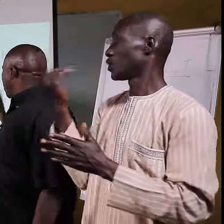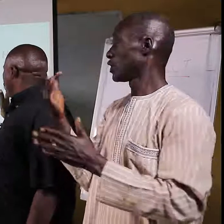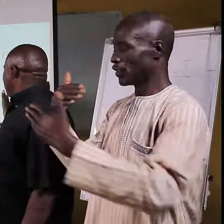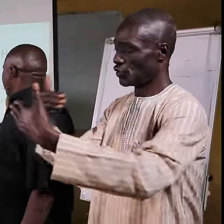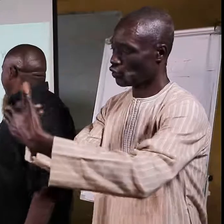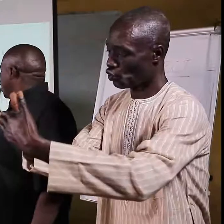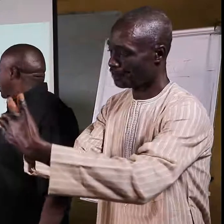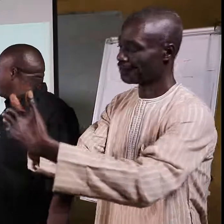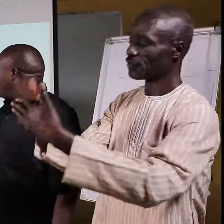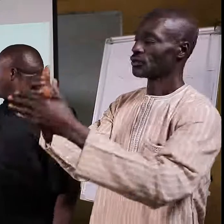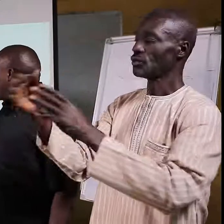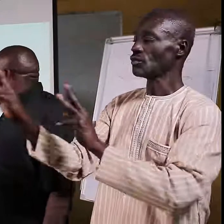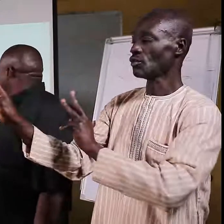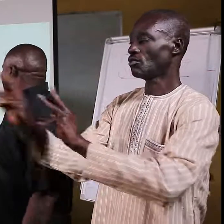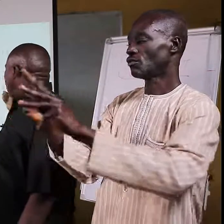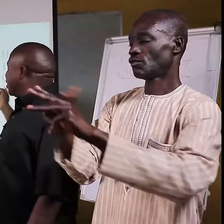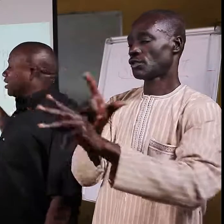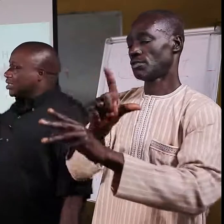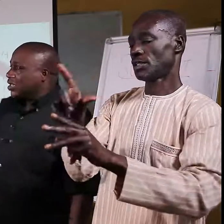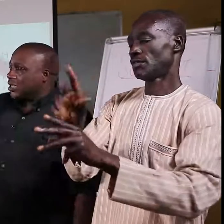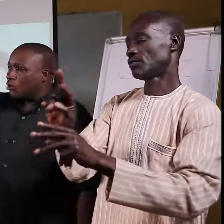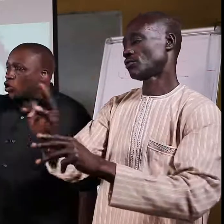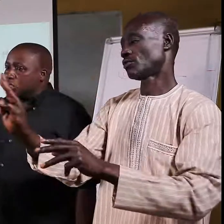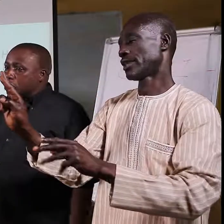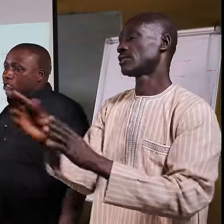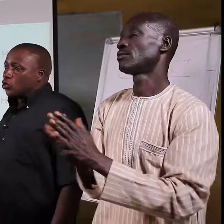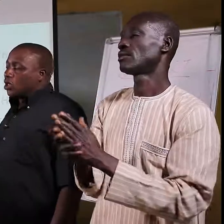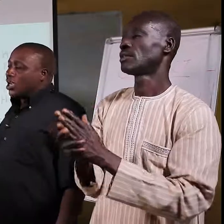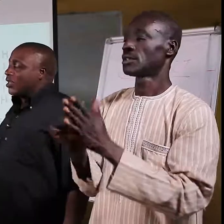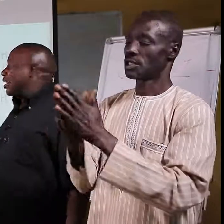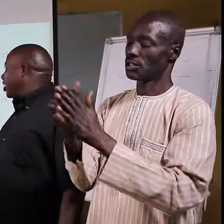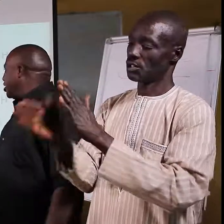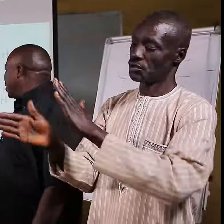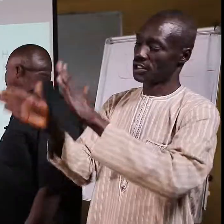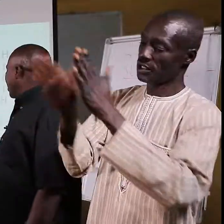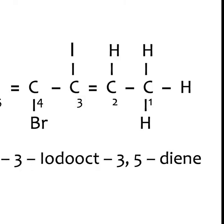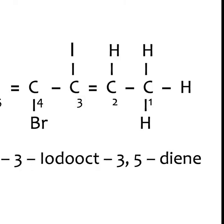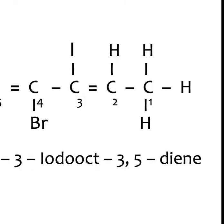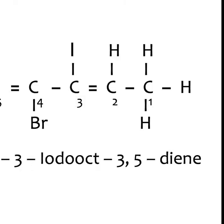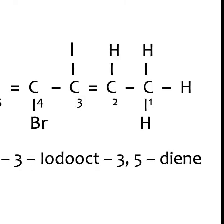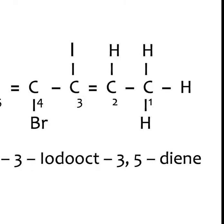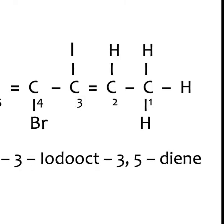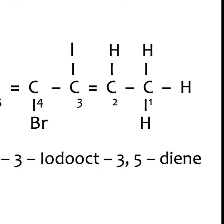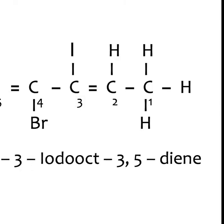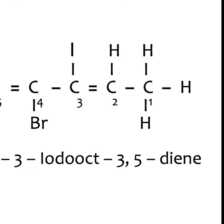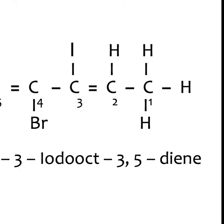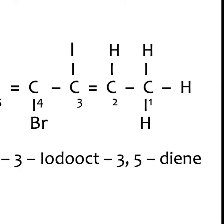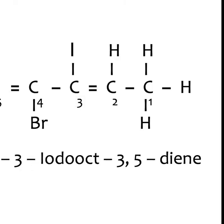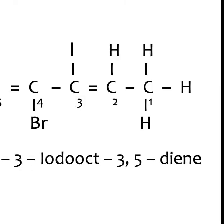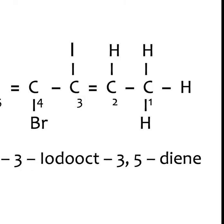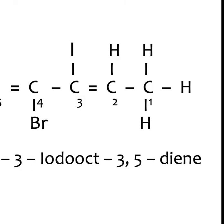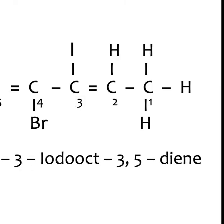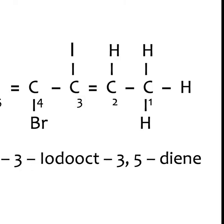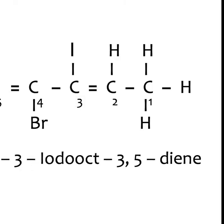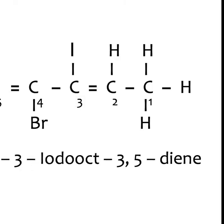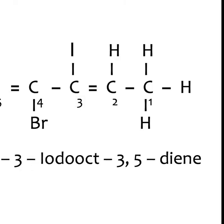by when moving from left to right, and that is why we're starting and going this other direction. At carbon 4, we